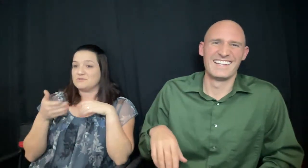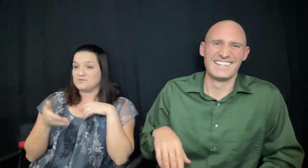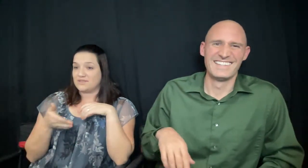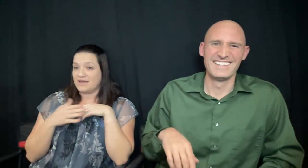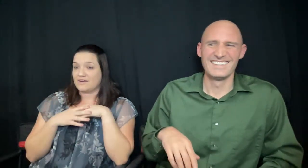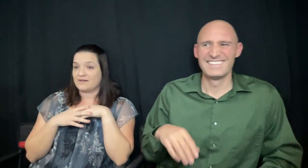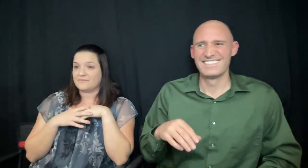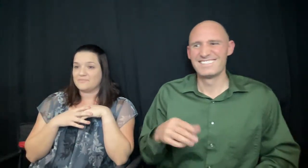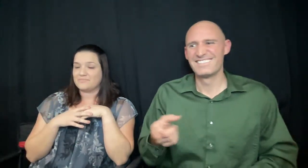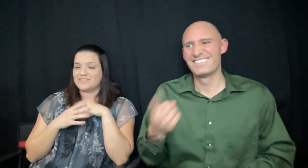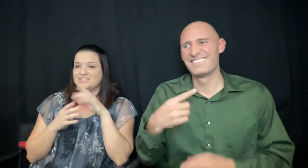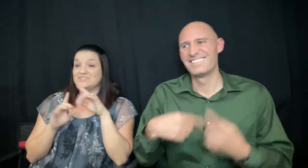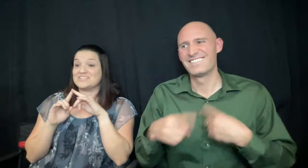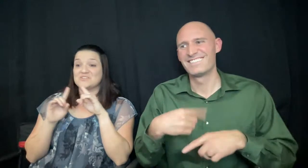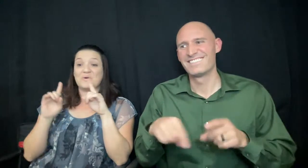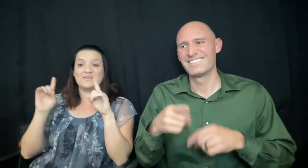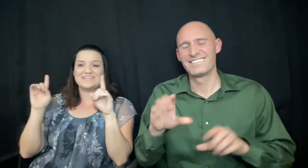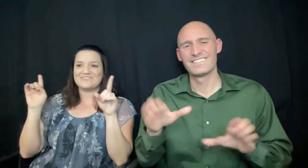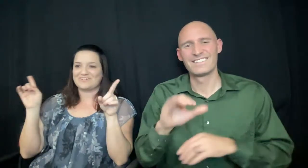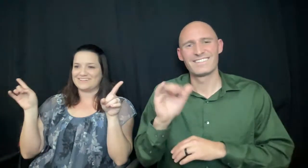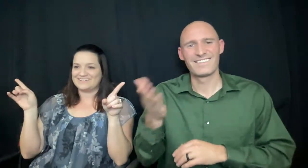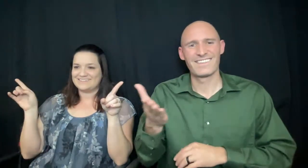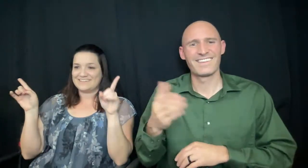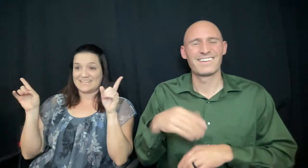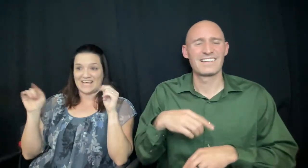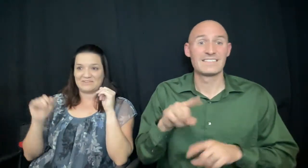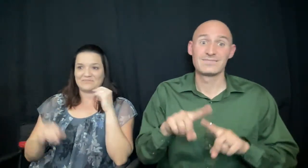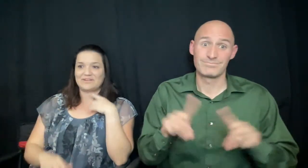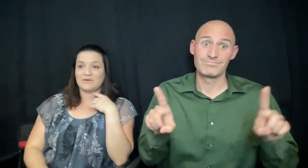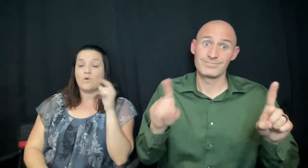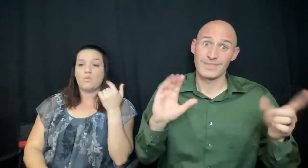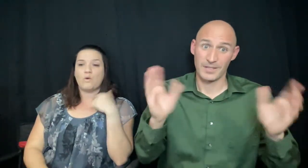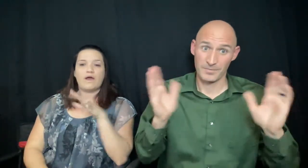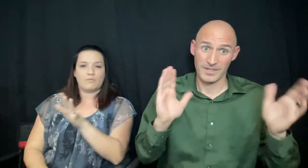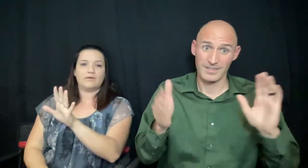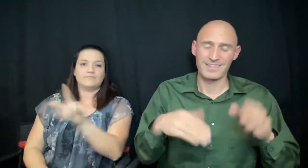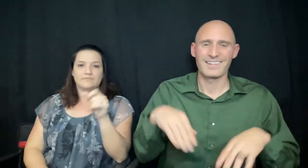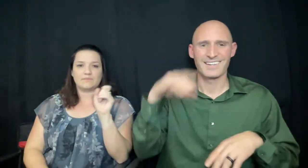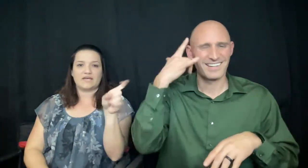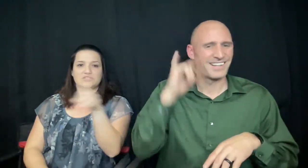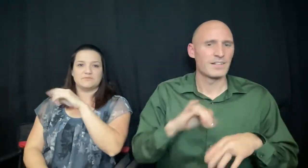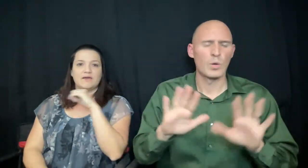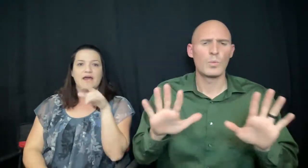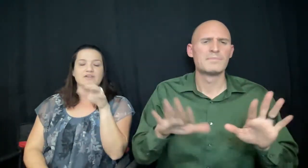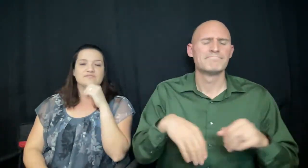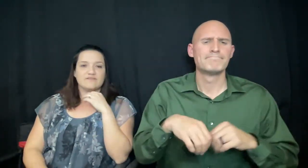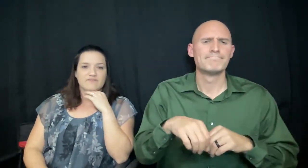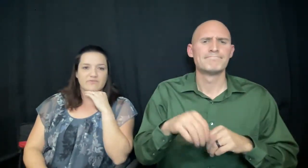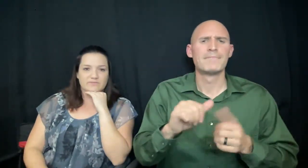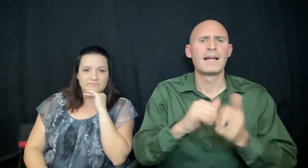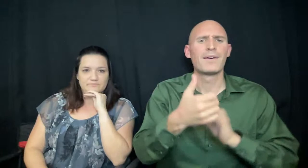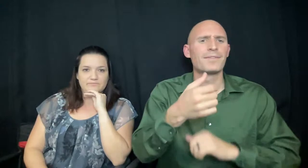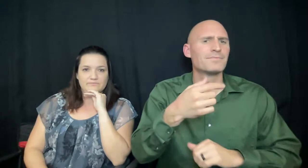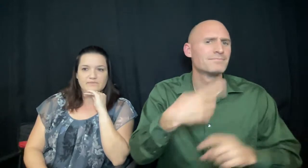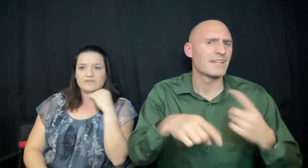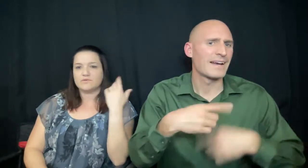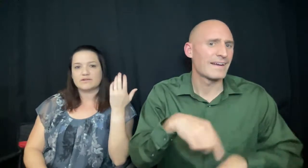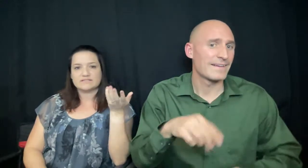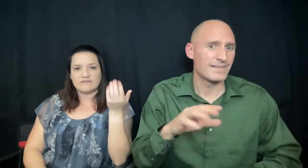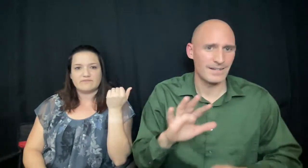do there, she goes, it's totally different than California. Well, let me ask you, how do you sign favorite? You were going to sign favorite.